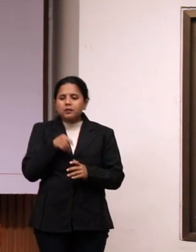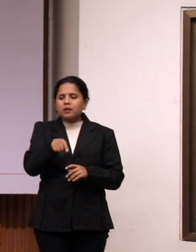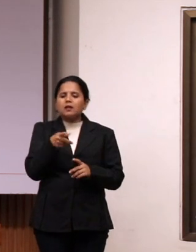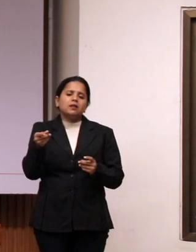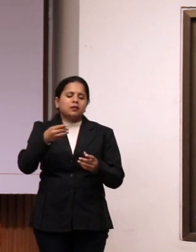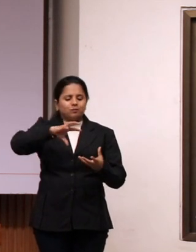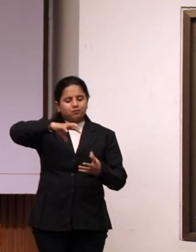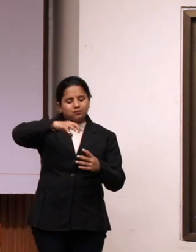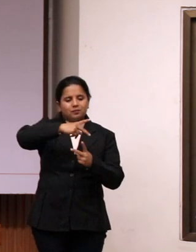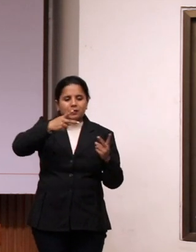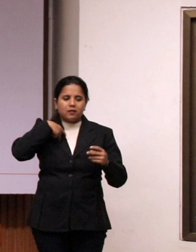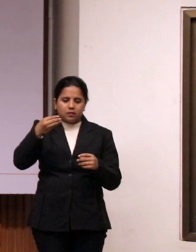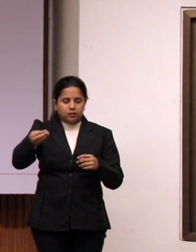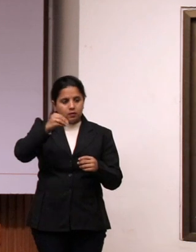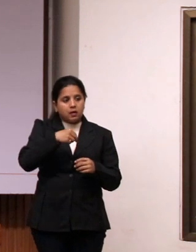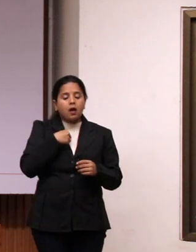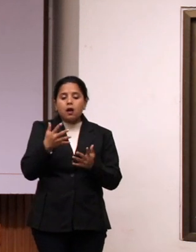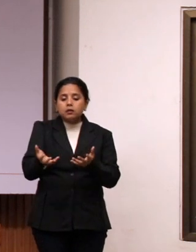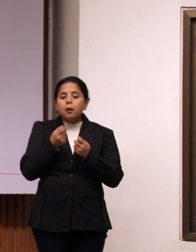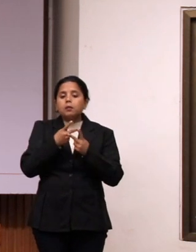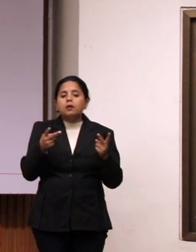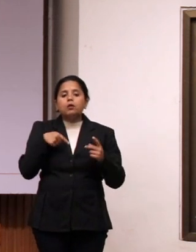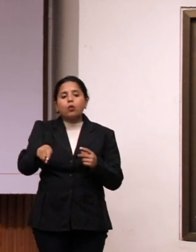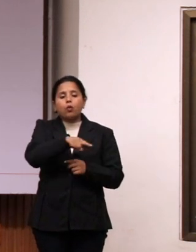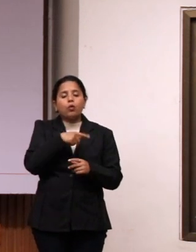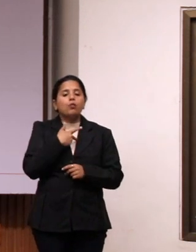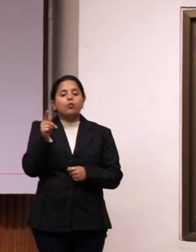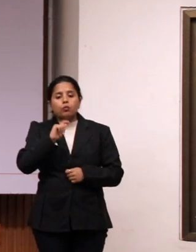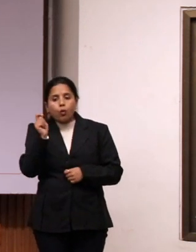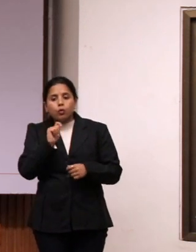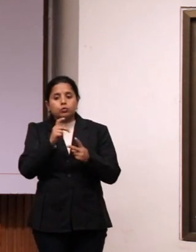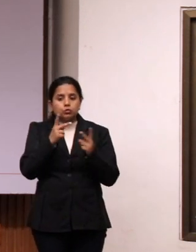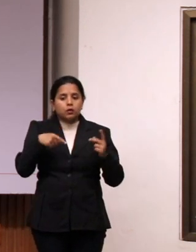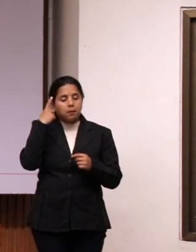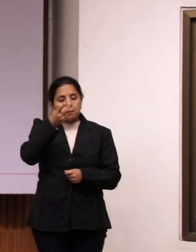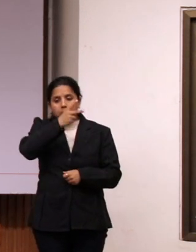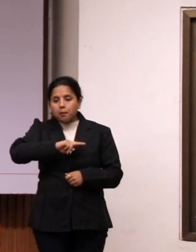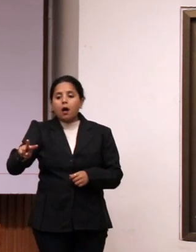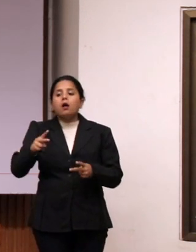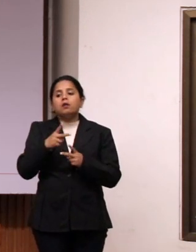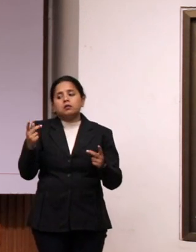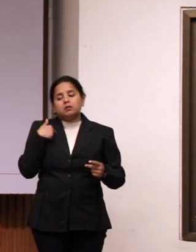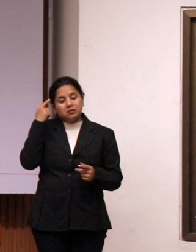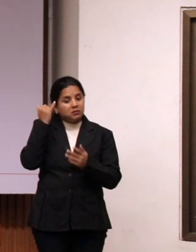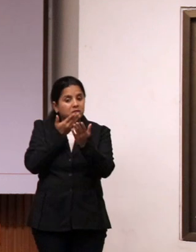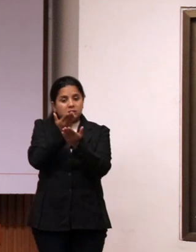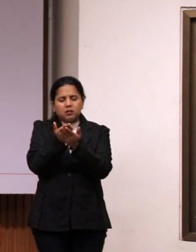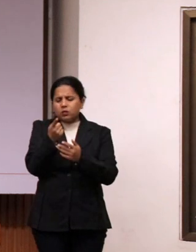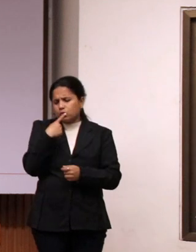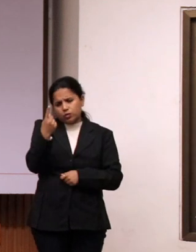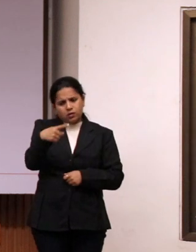dabbas, and taking it through our washroom and then putting it back to the river. That I already suggested. Yeah, you are